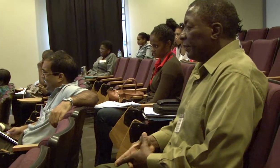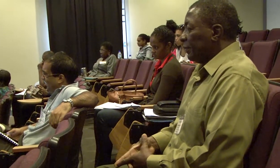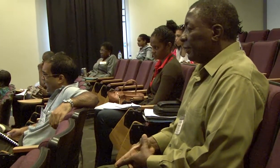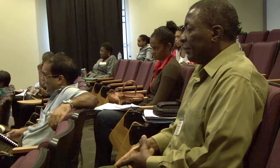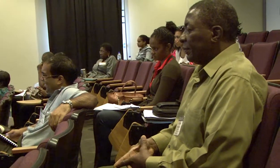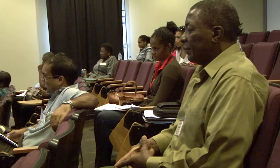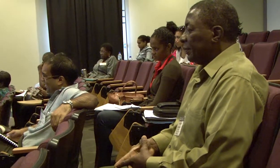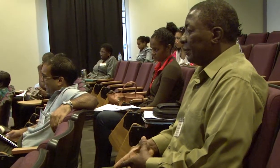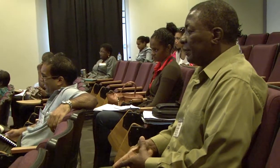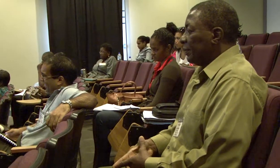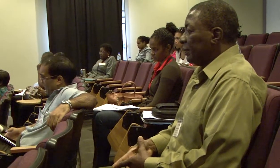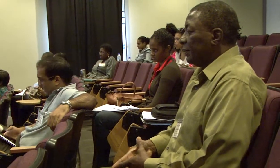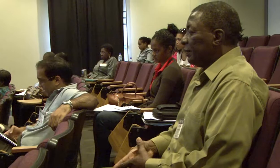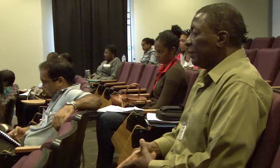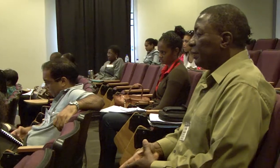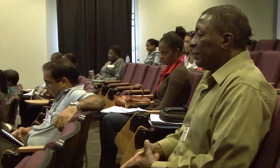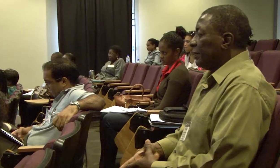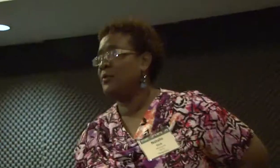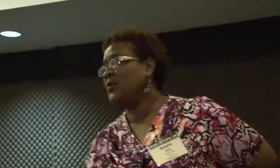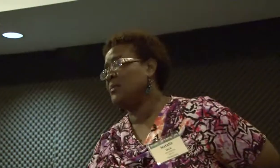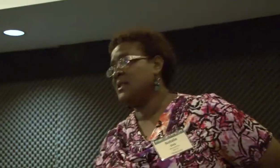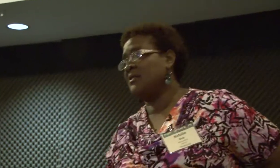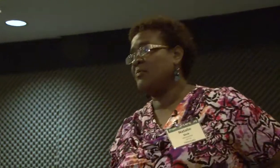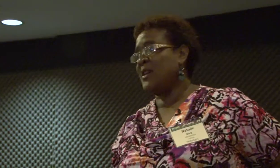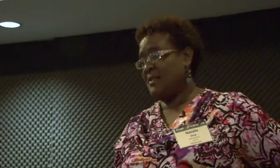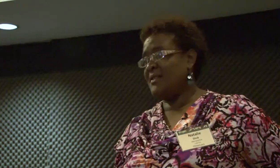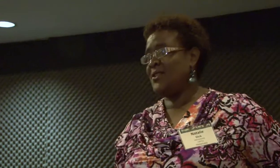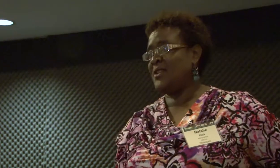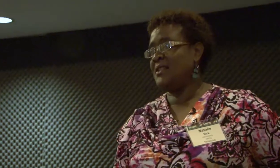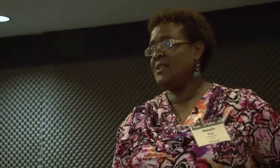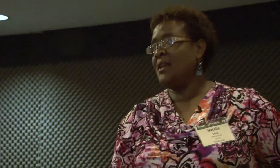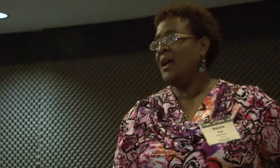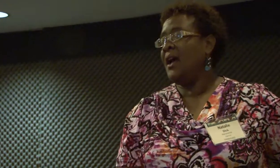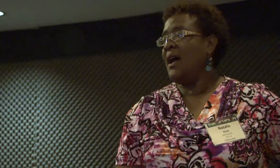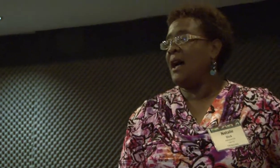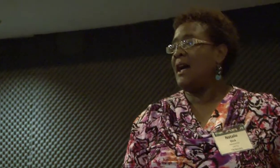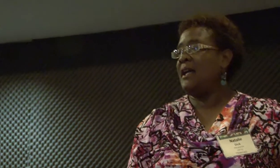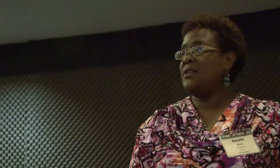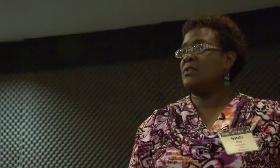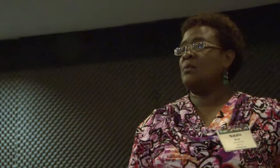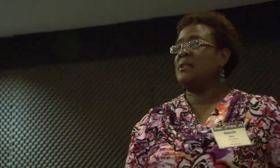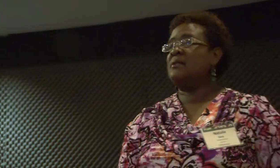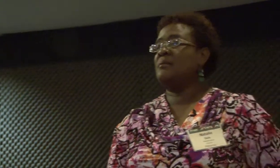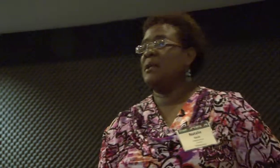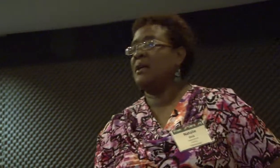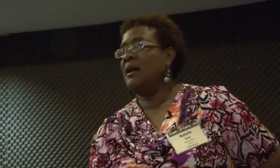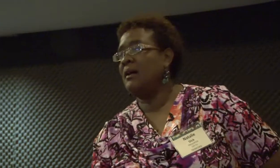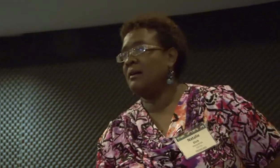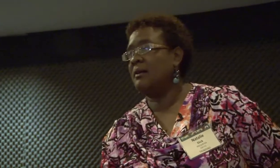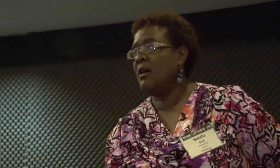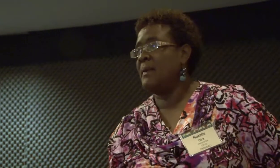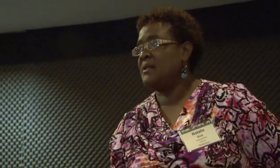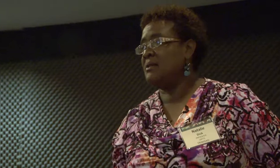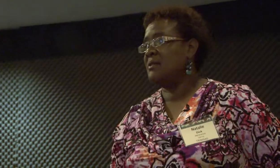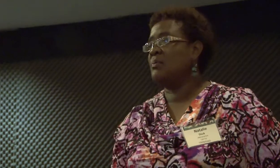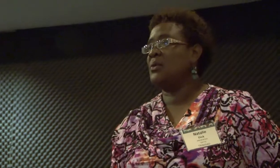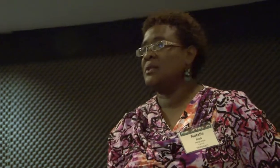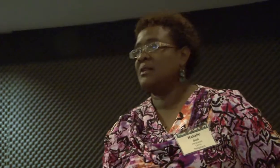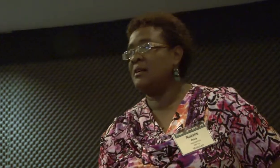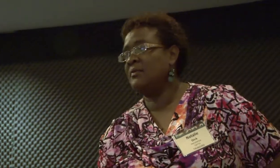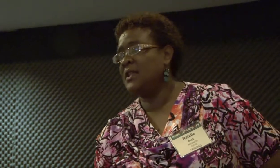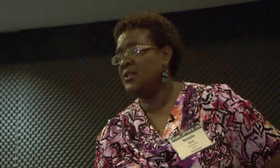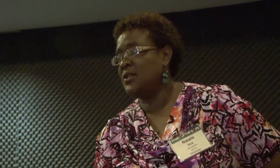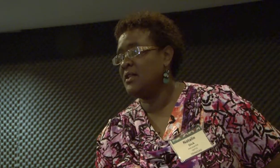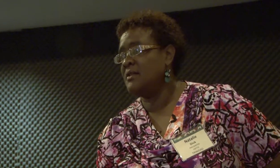so you know what your hearing is at this point, so that if informative presentations. I just wanted to make a comment in